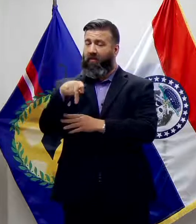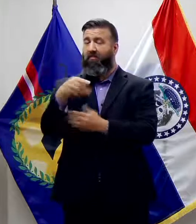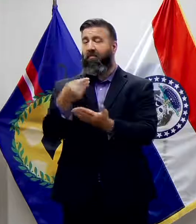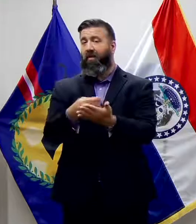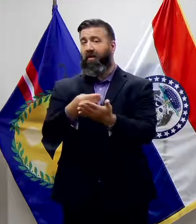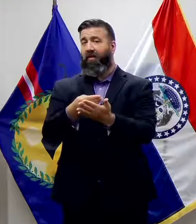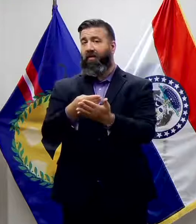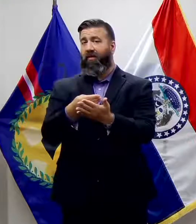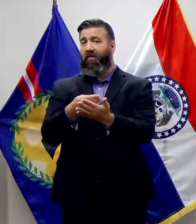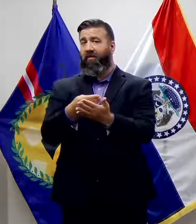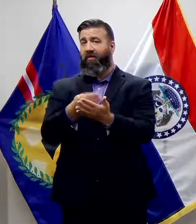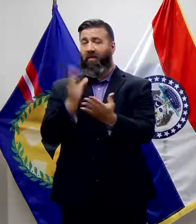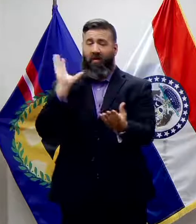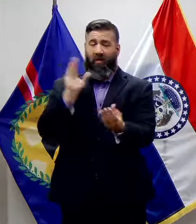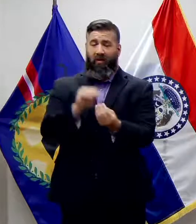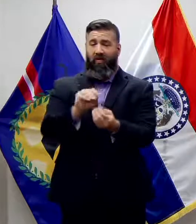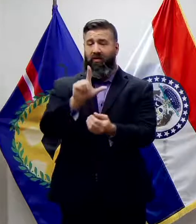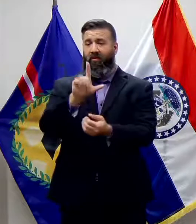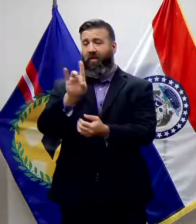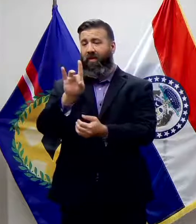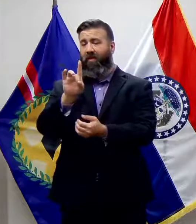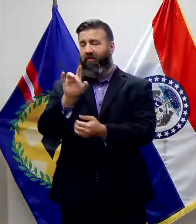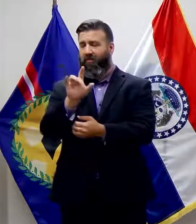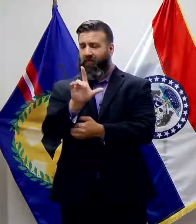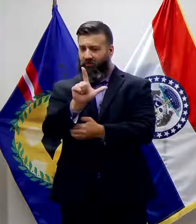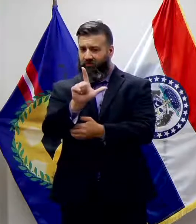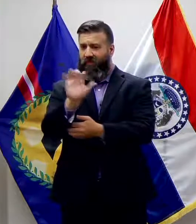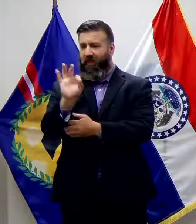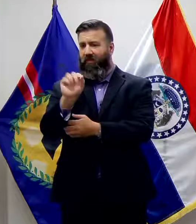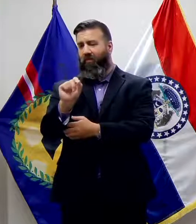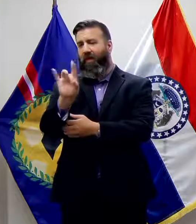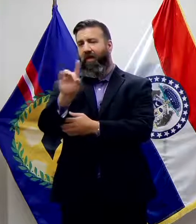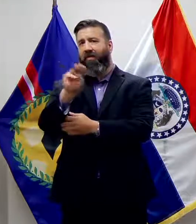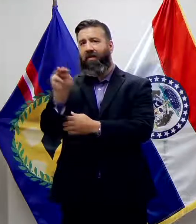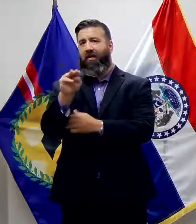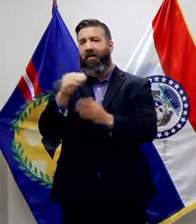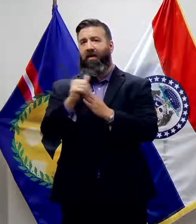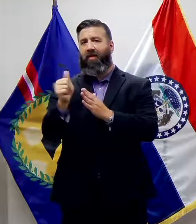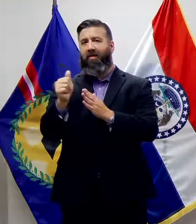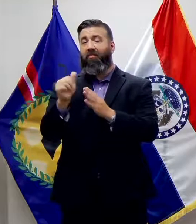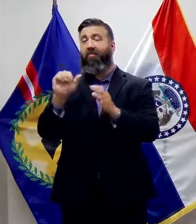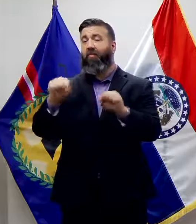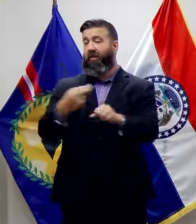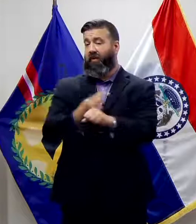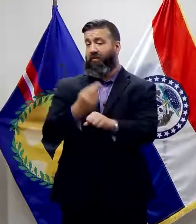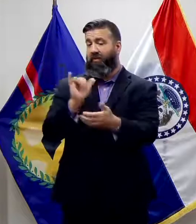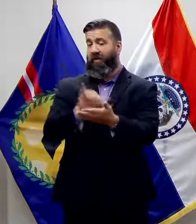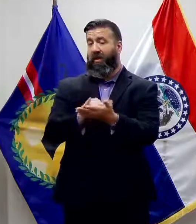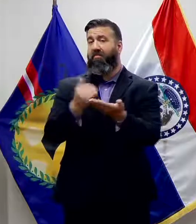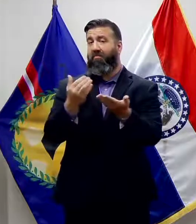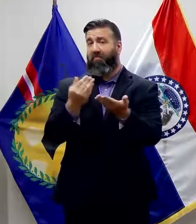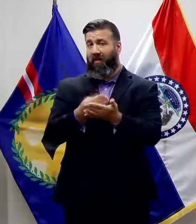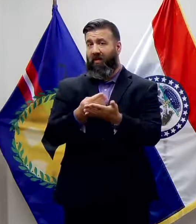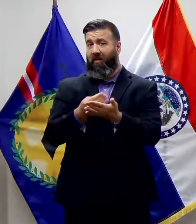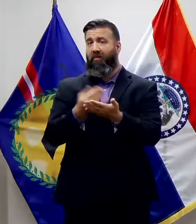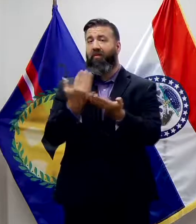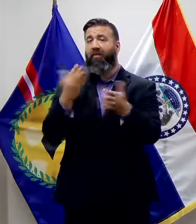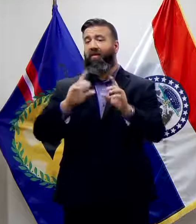totaling $29.8 million. And we can access those federal dollars once we have distributed the current round of